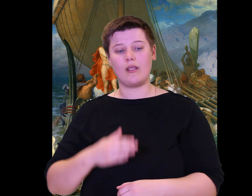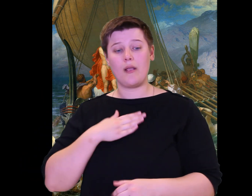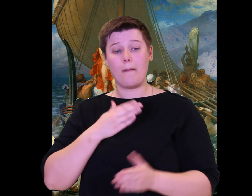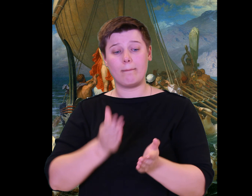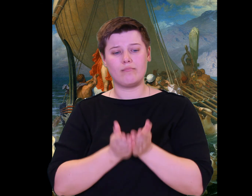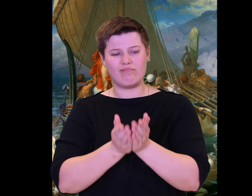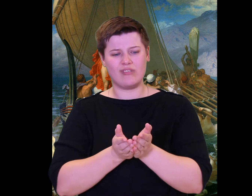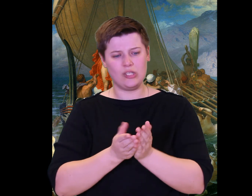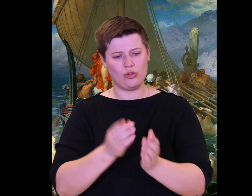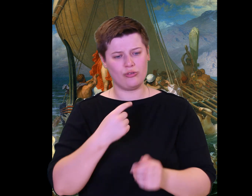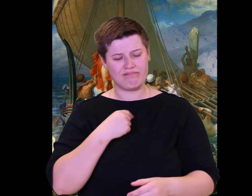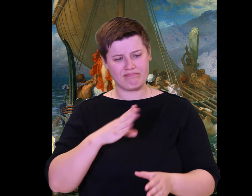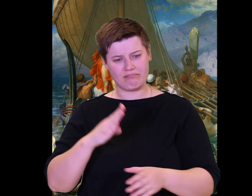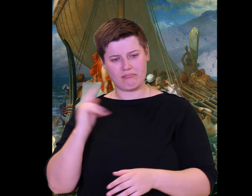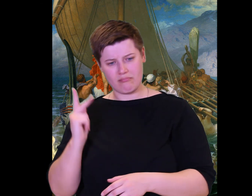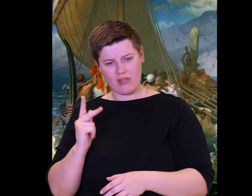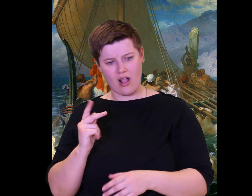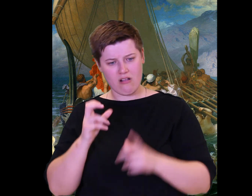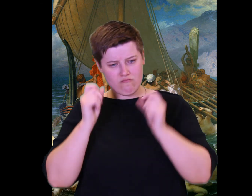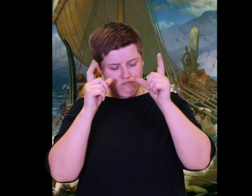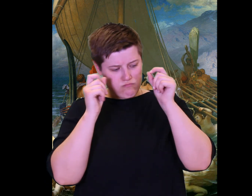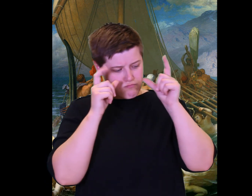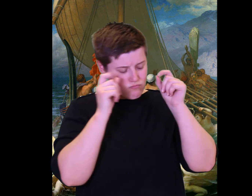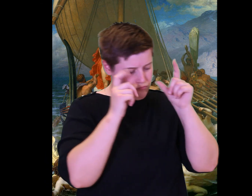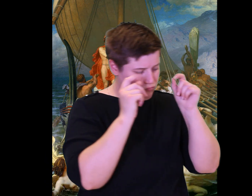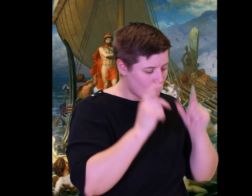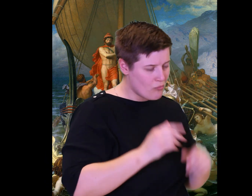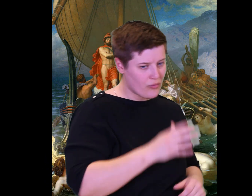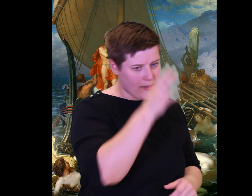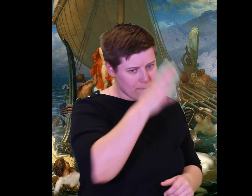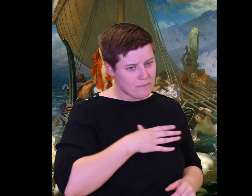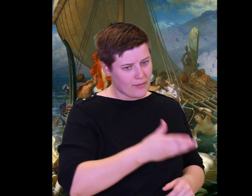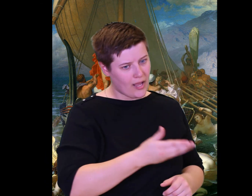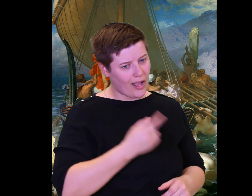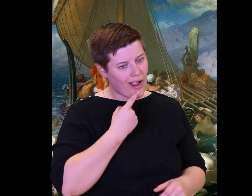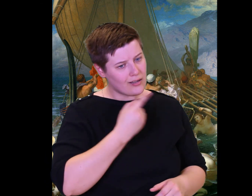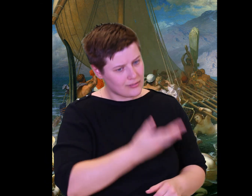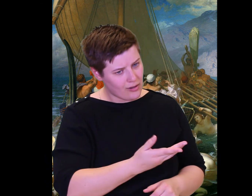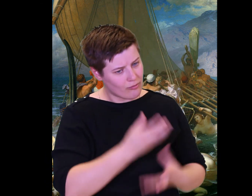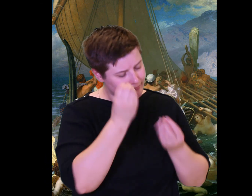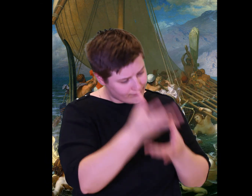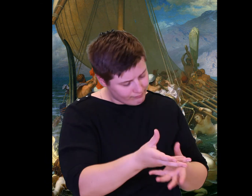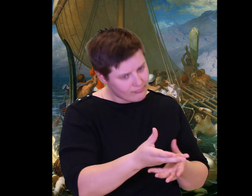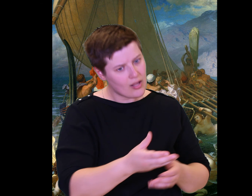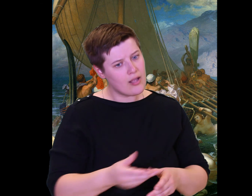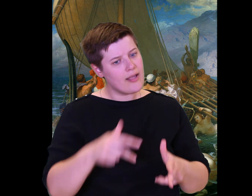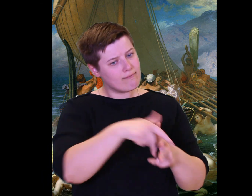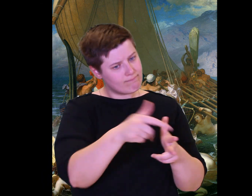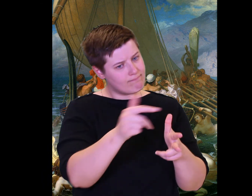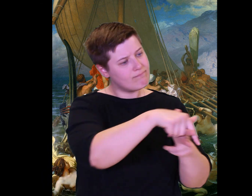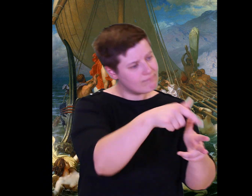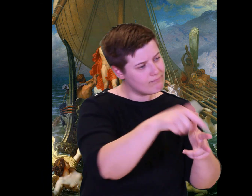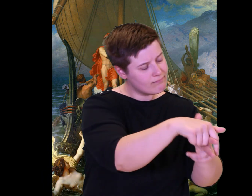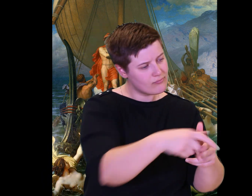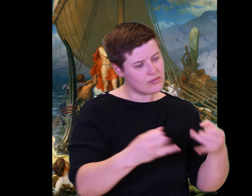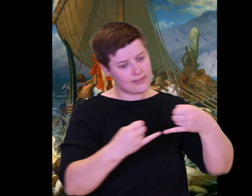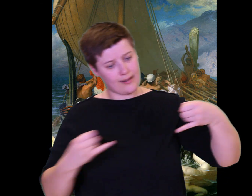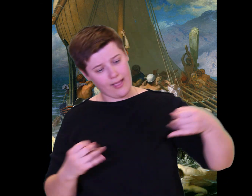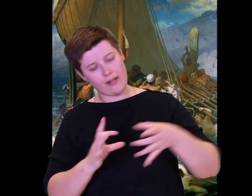island. I went back to my ship and roused the men to get on board and loose the sternward cables.